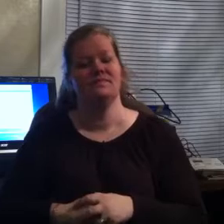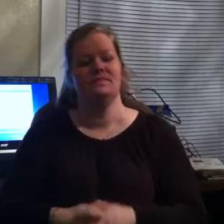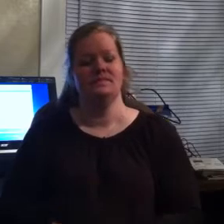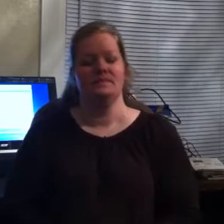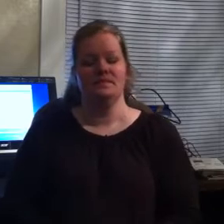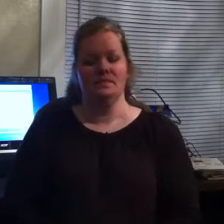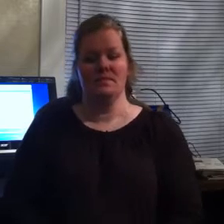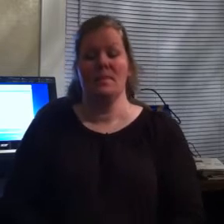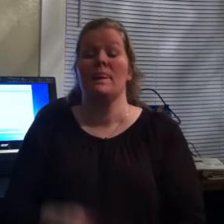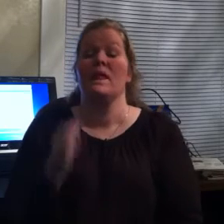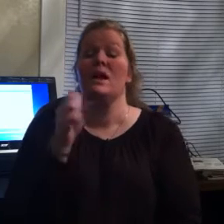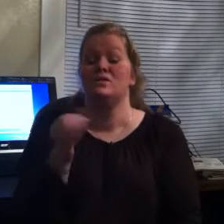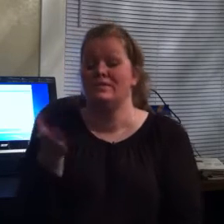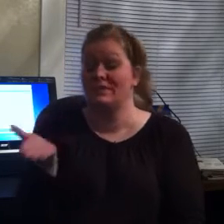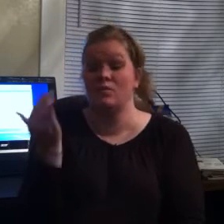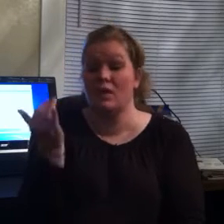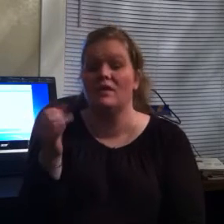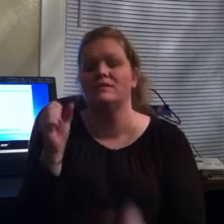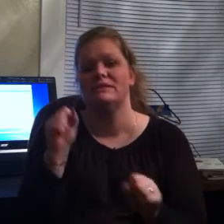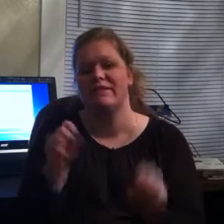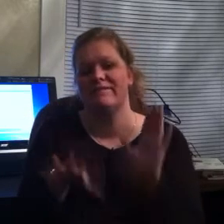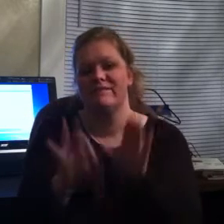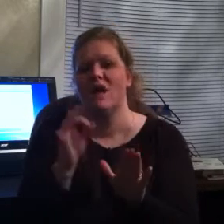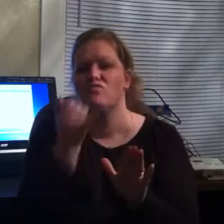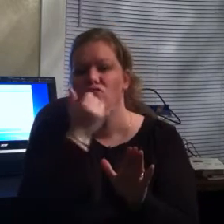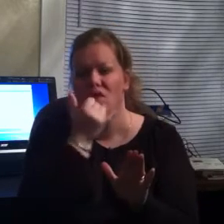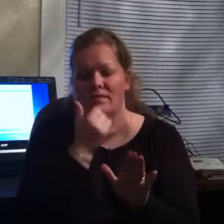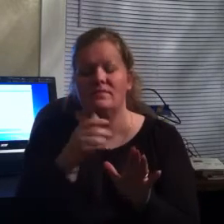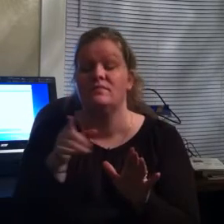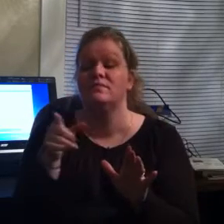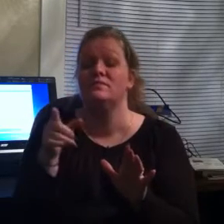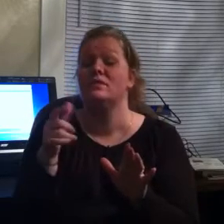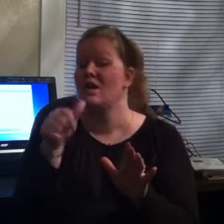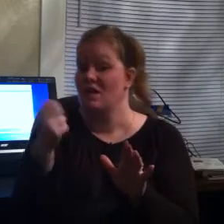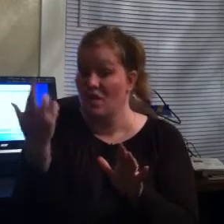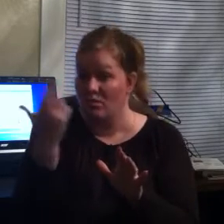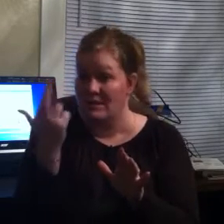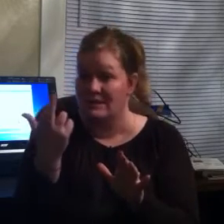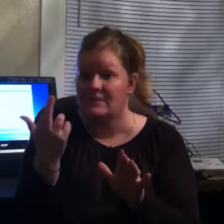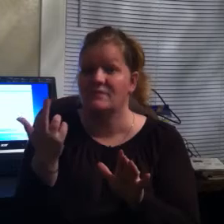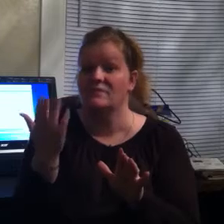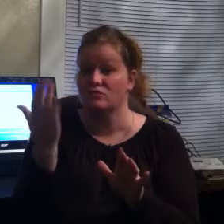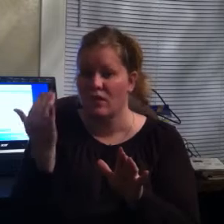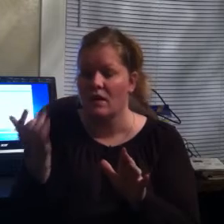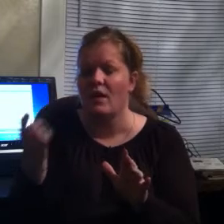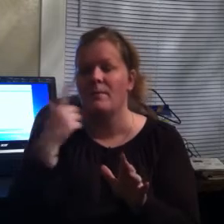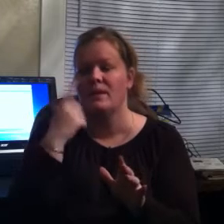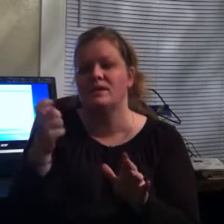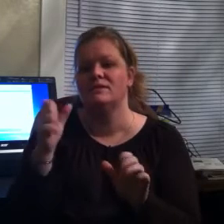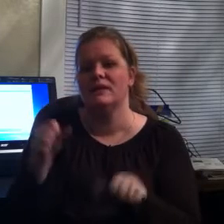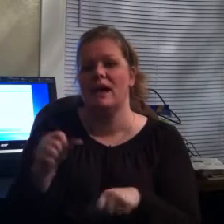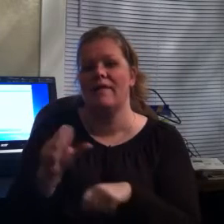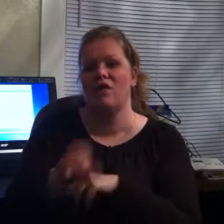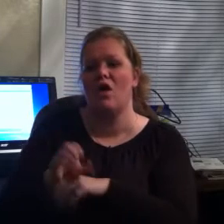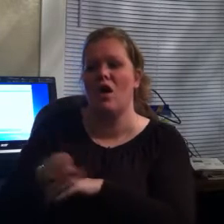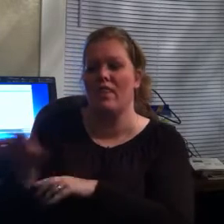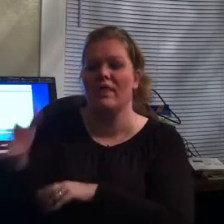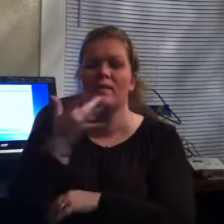So they're there so they can find fault. Here's another reason. They're there so they can enforce their preferences on other people. This group, these Pharisees,